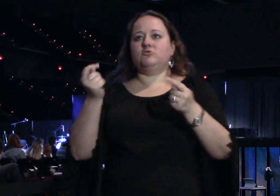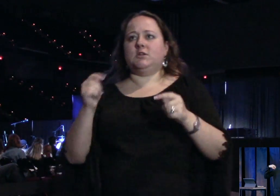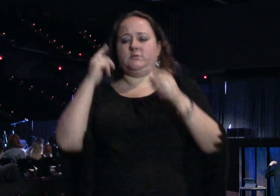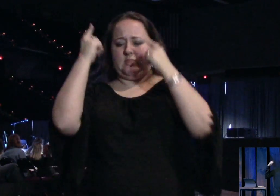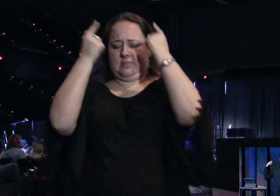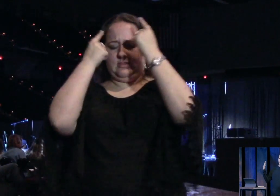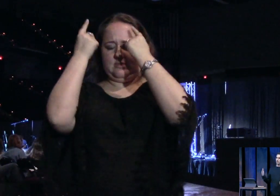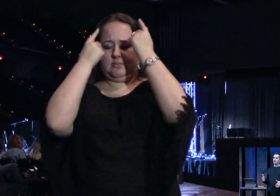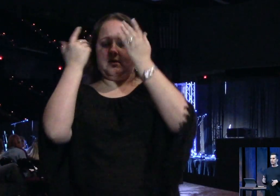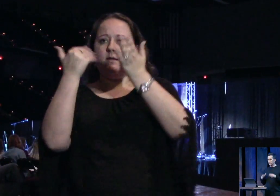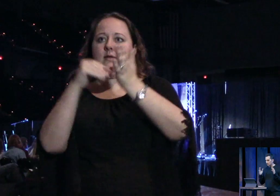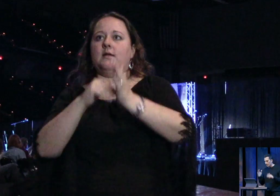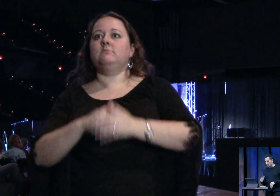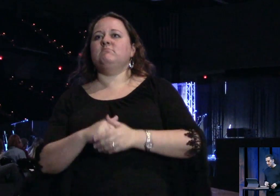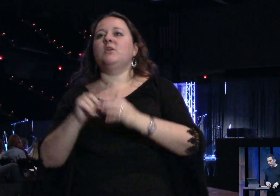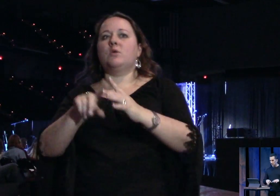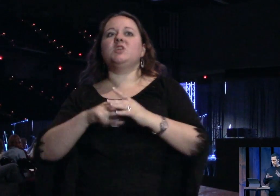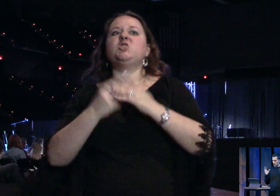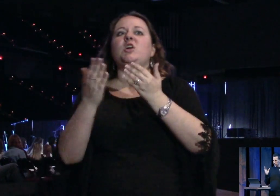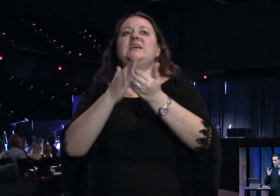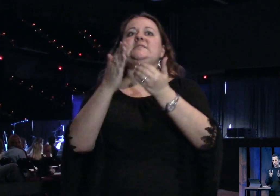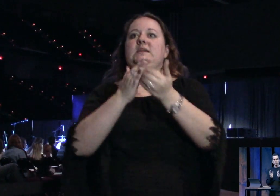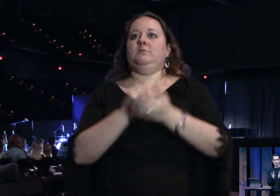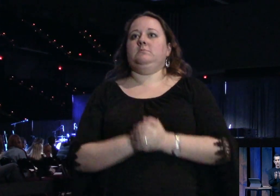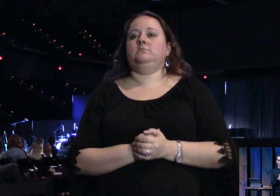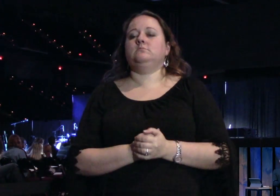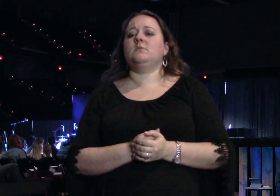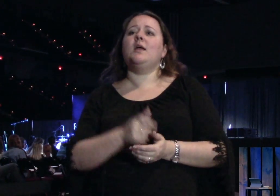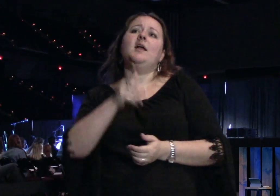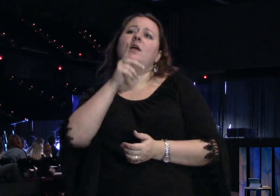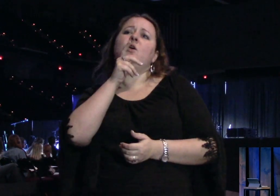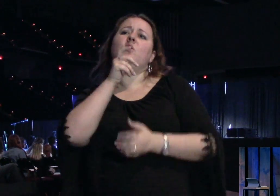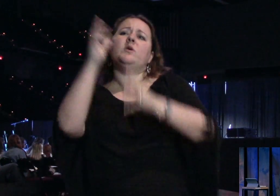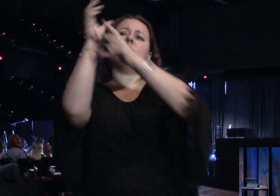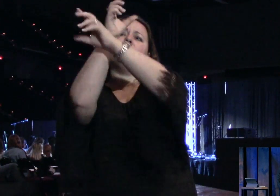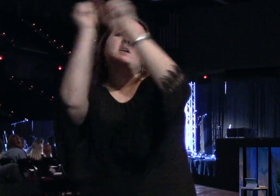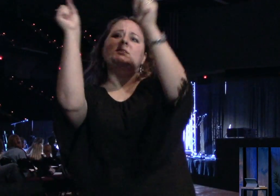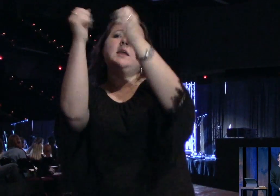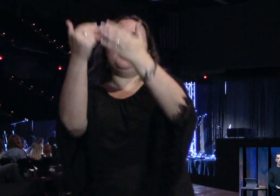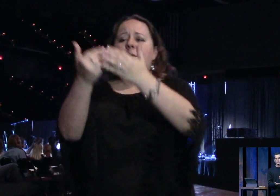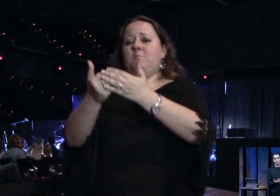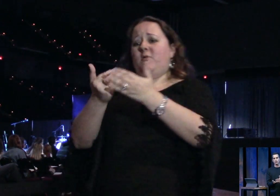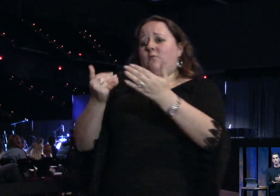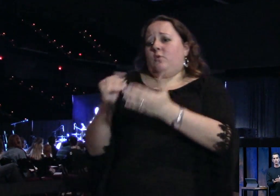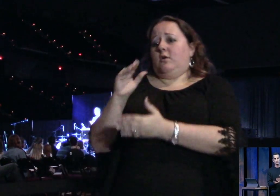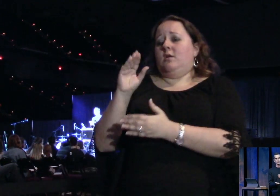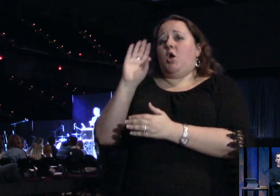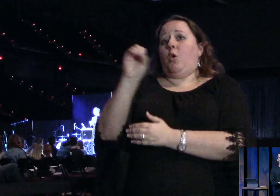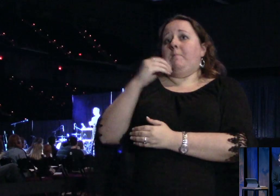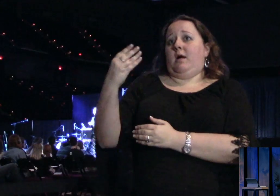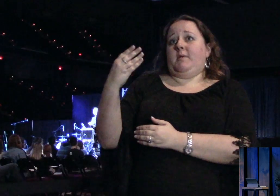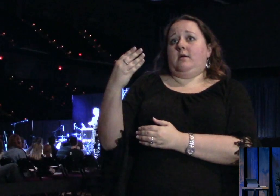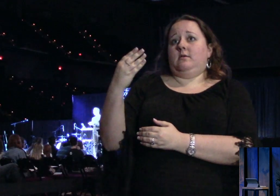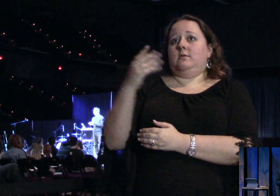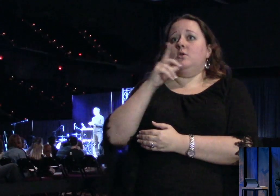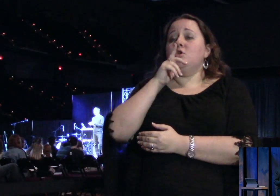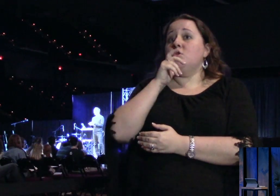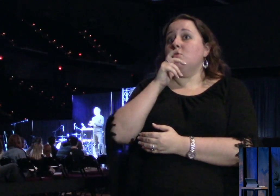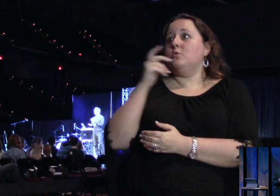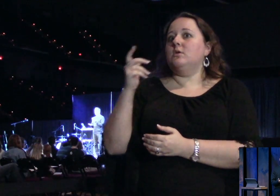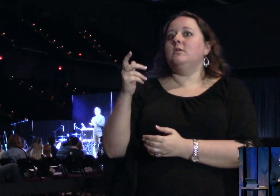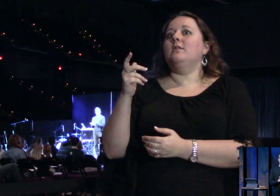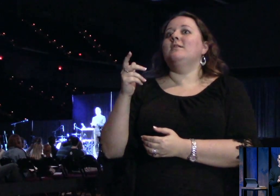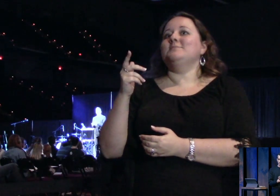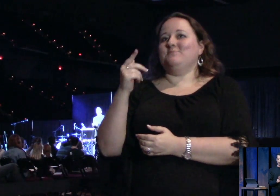Kind of scraping off the rust in your mind. So let's just start out easy, okay? Who was president before Barack